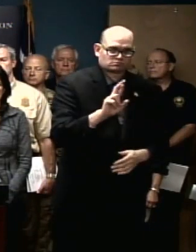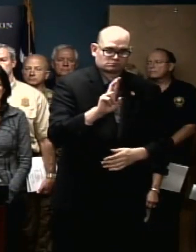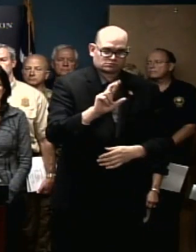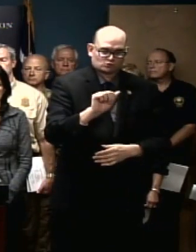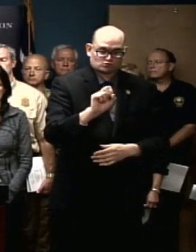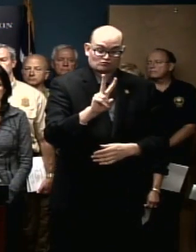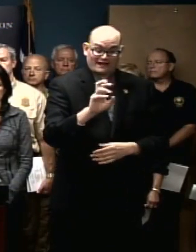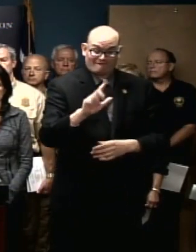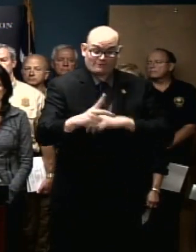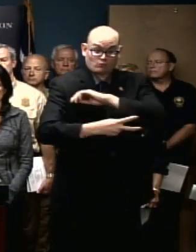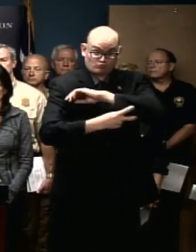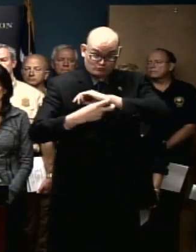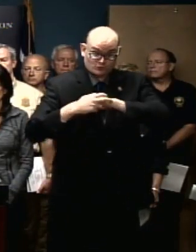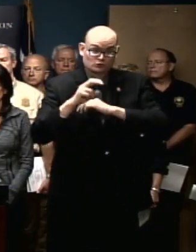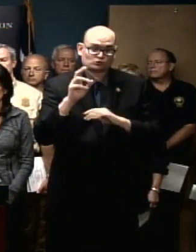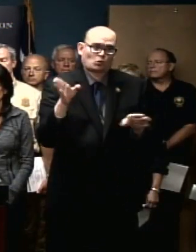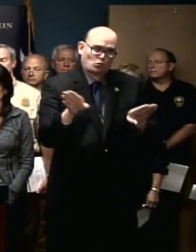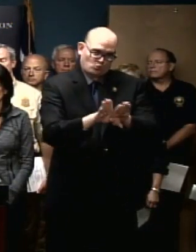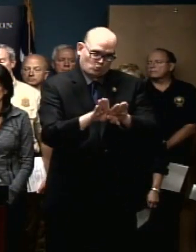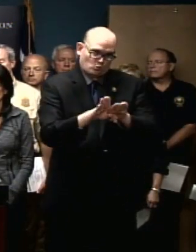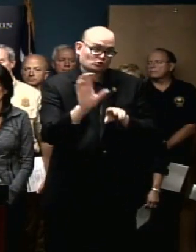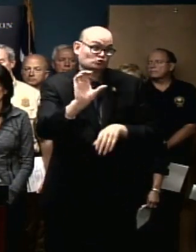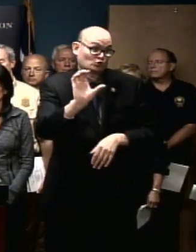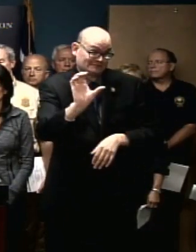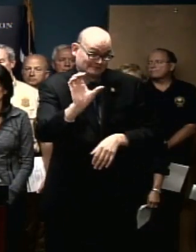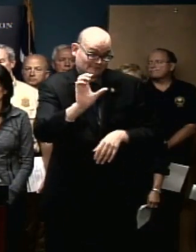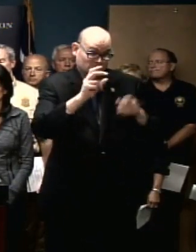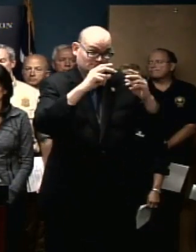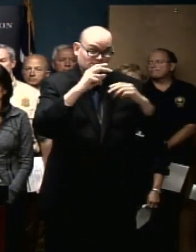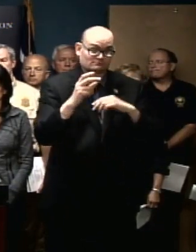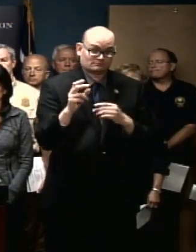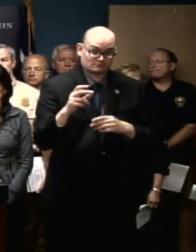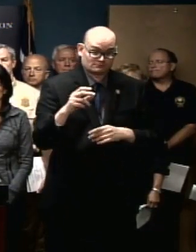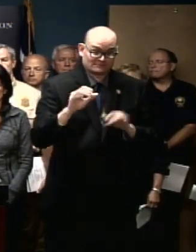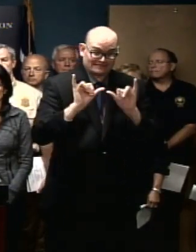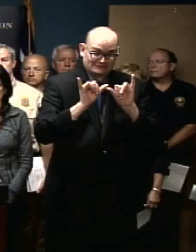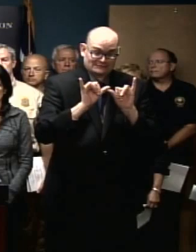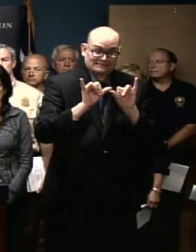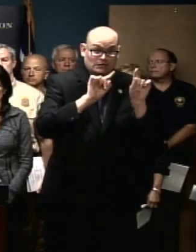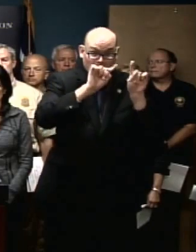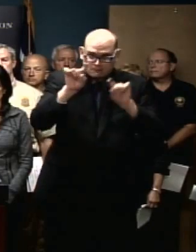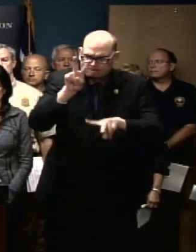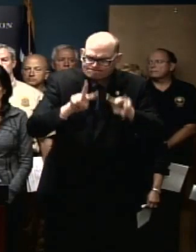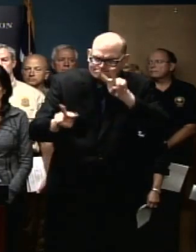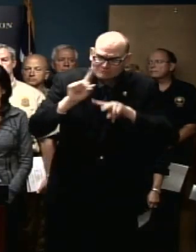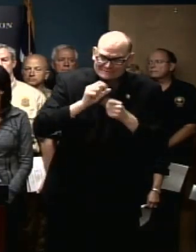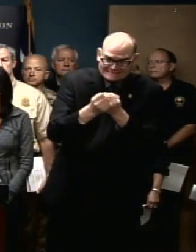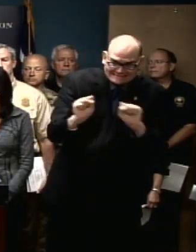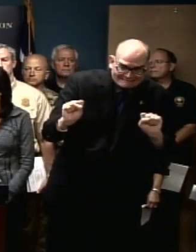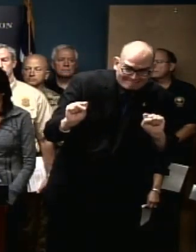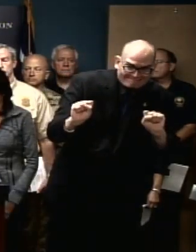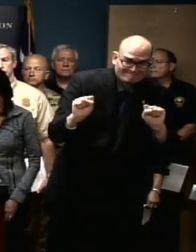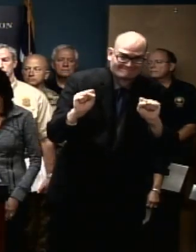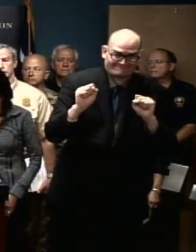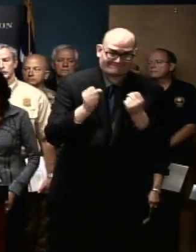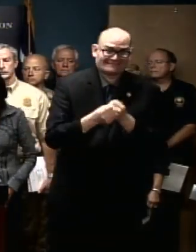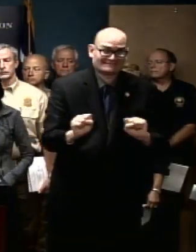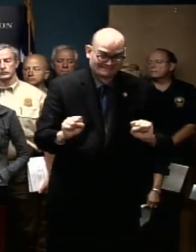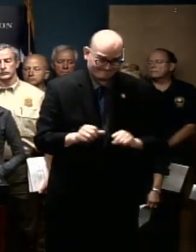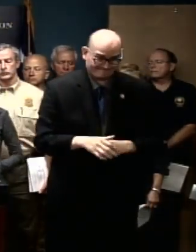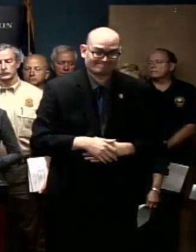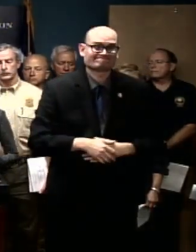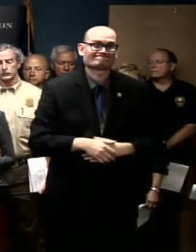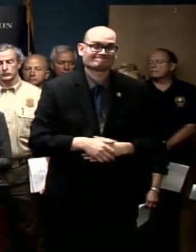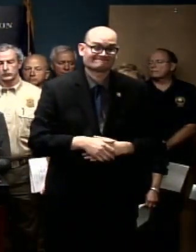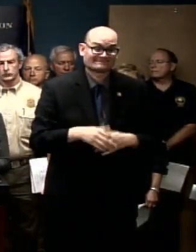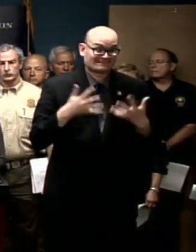now so that we can complete an engineering assessment of the structure in order to return it to service. That concludes my information on the roads. Thank